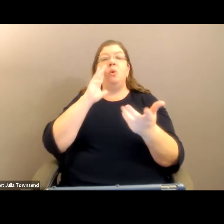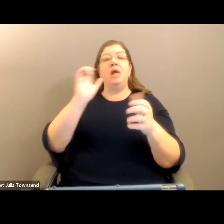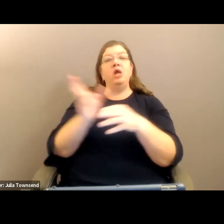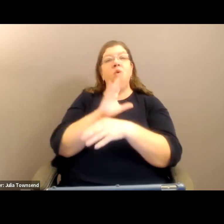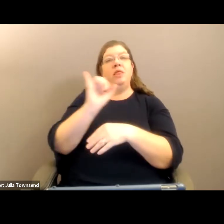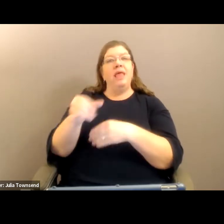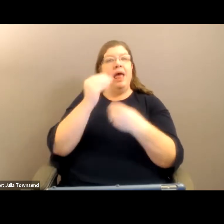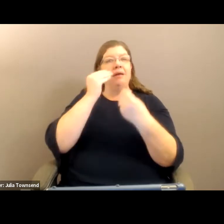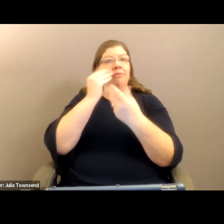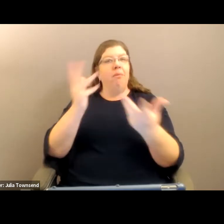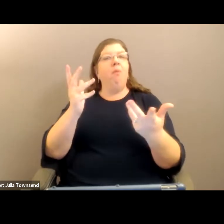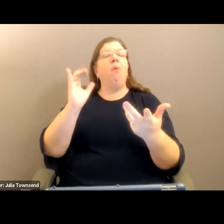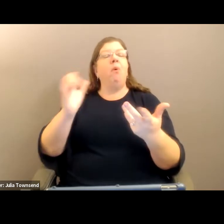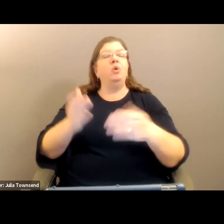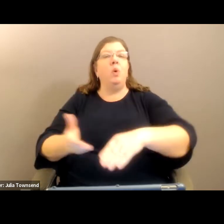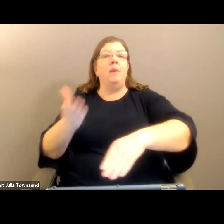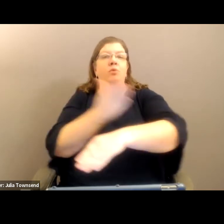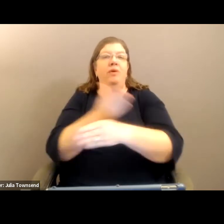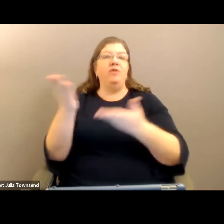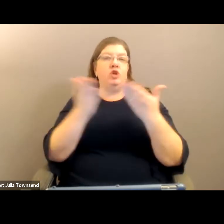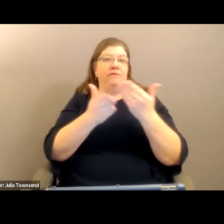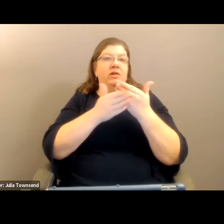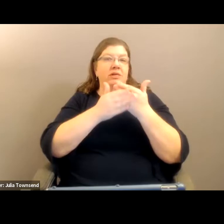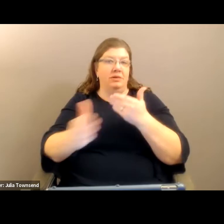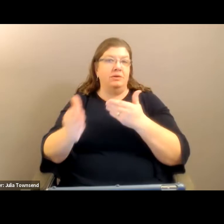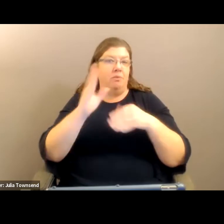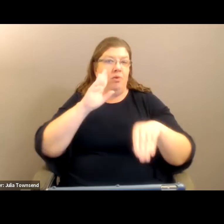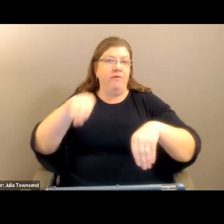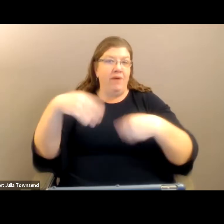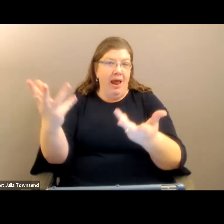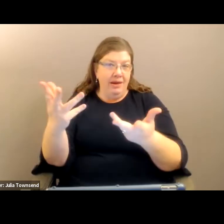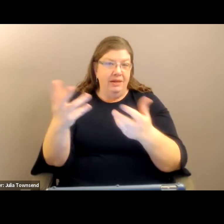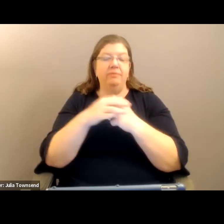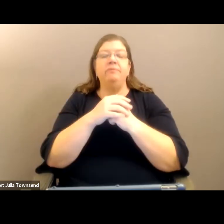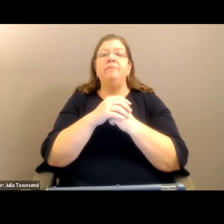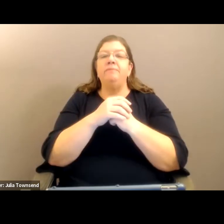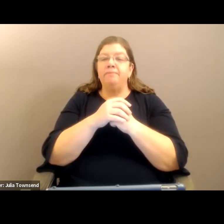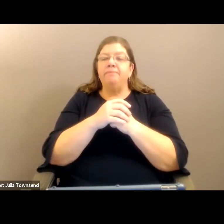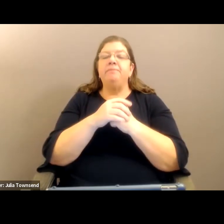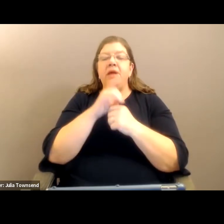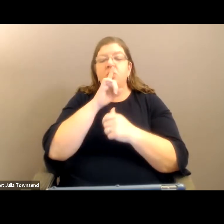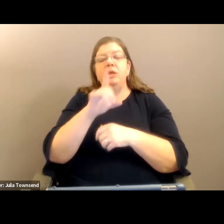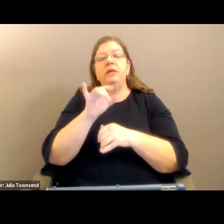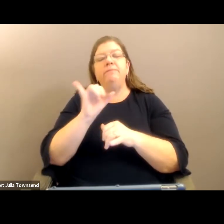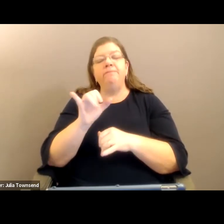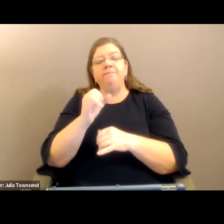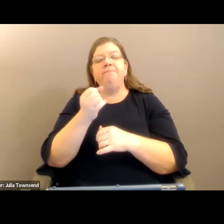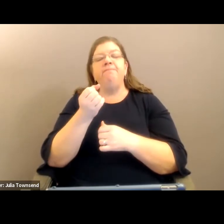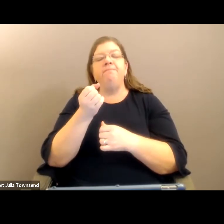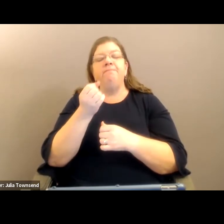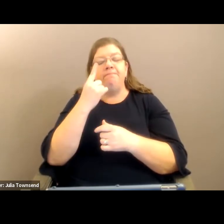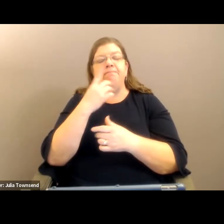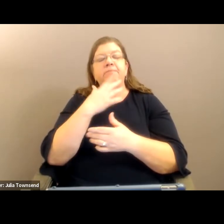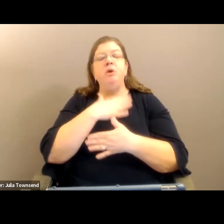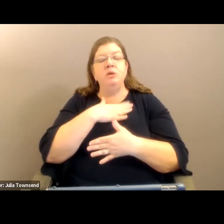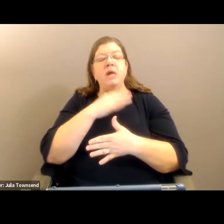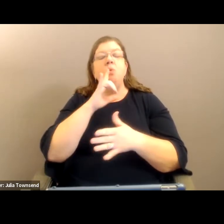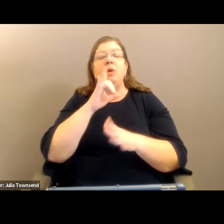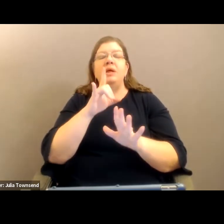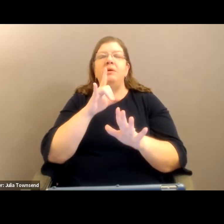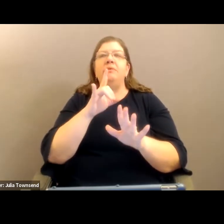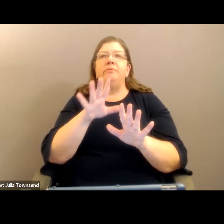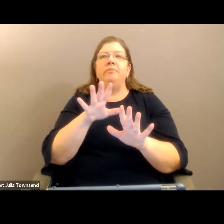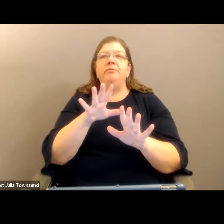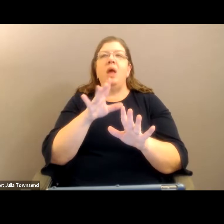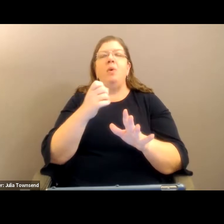data to better, to improve the services that we are providing. And I can appreciate on one of the And I first wanted to say, just